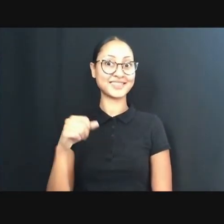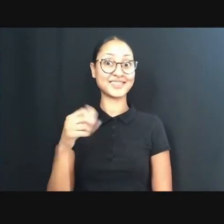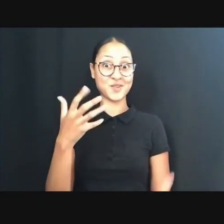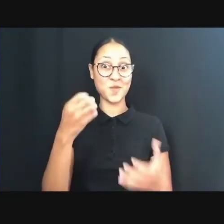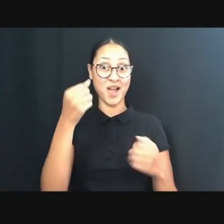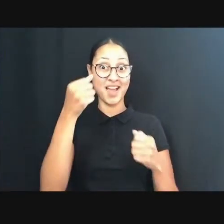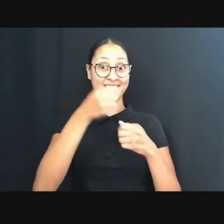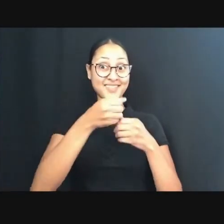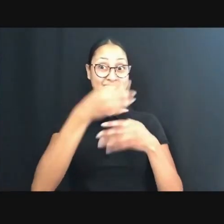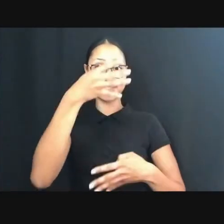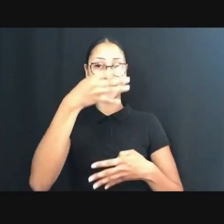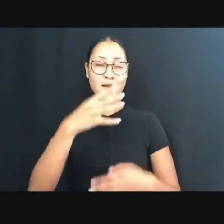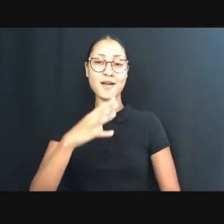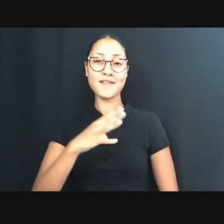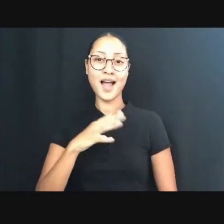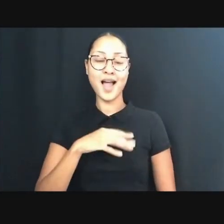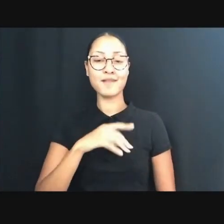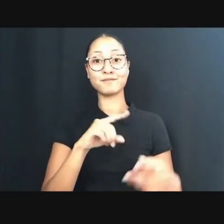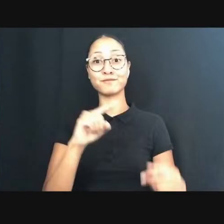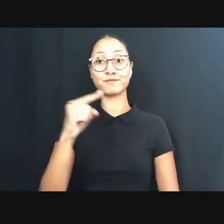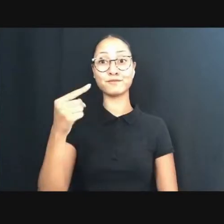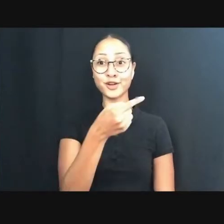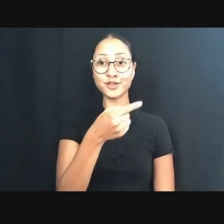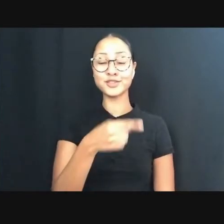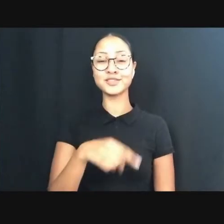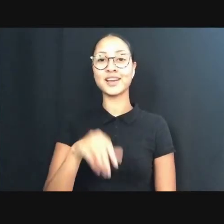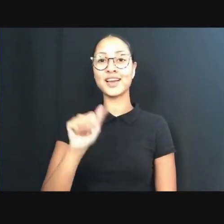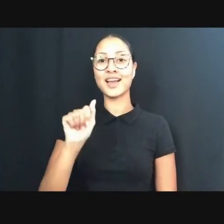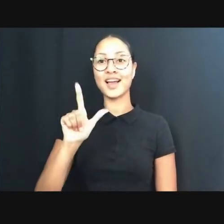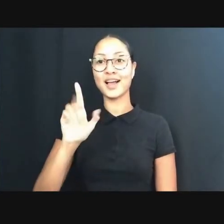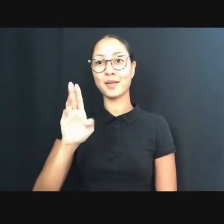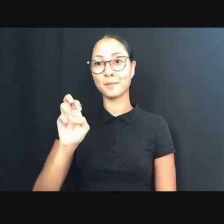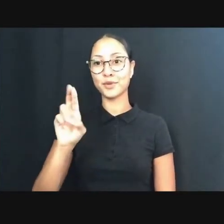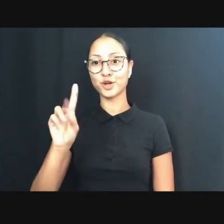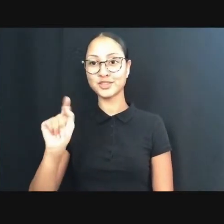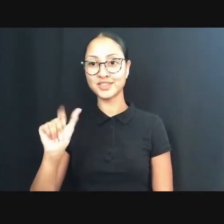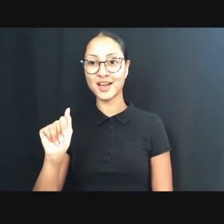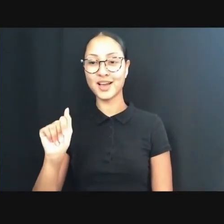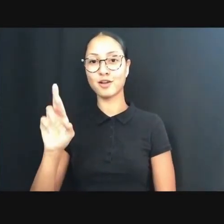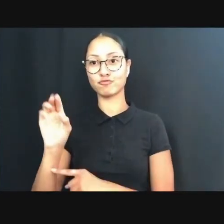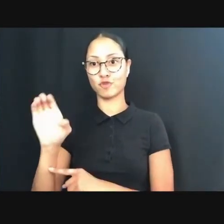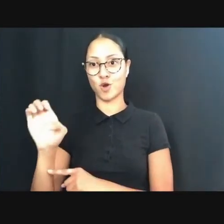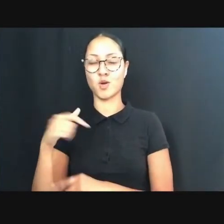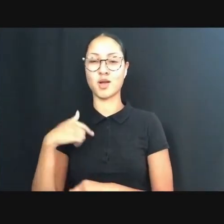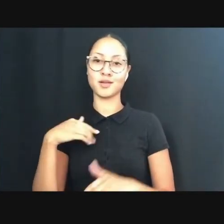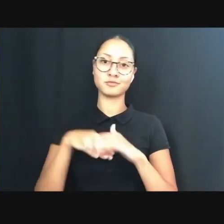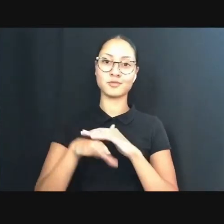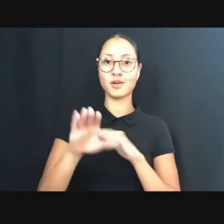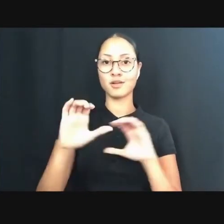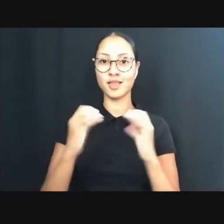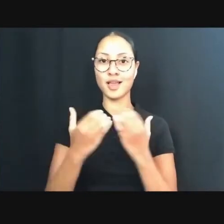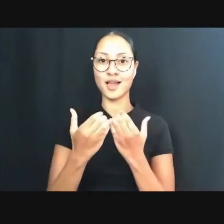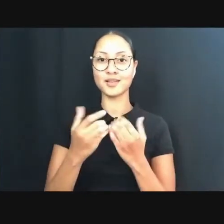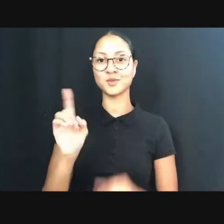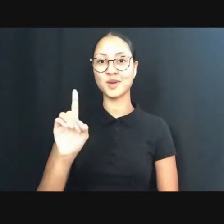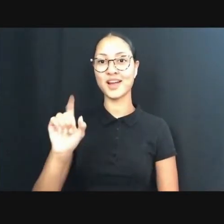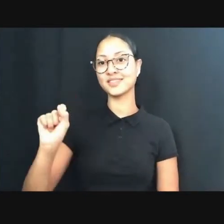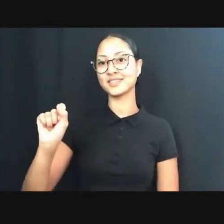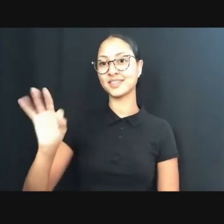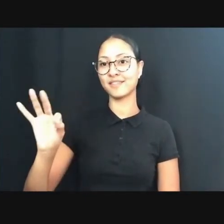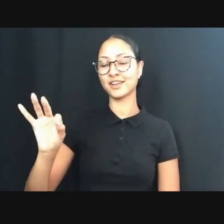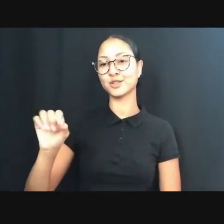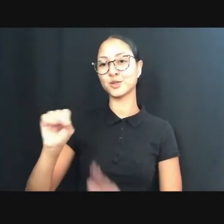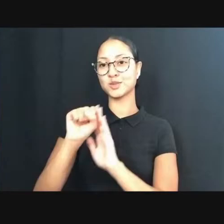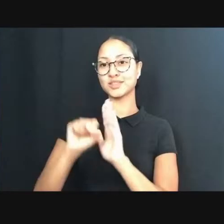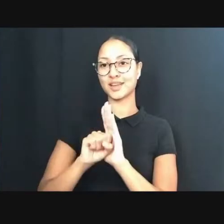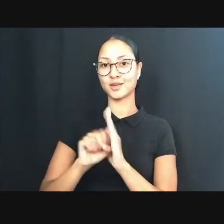so first it was Dr. Alberta Rose. So I walked into her class at San Francisco State University. In